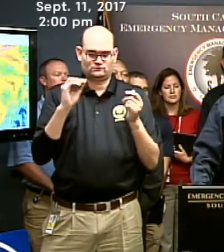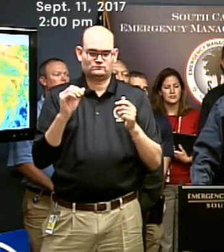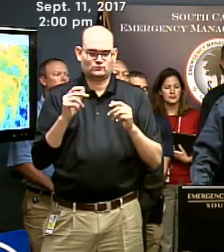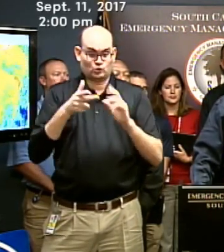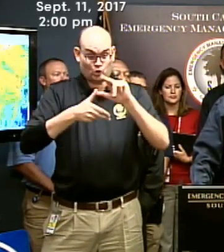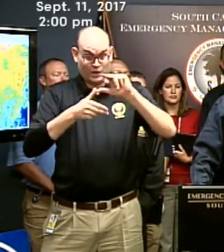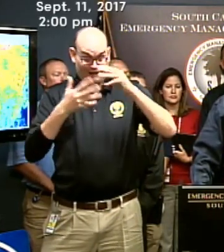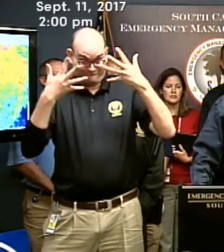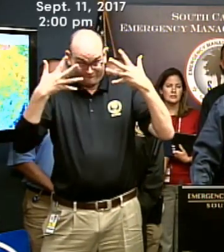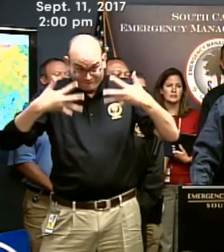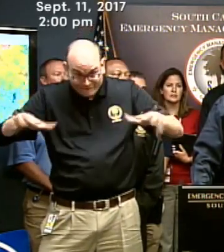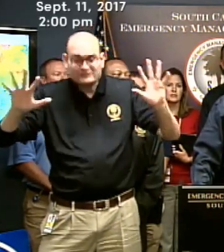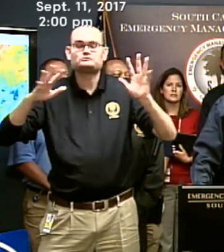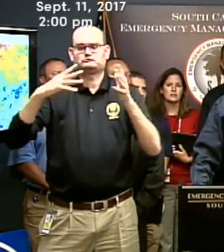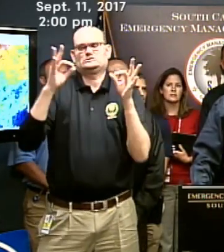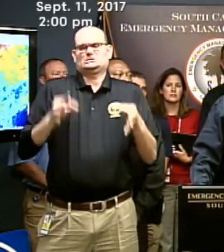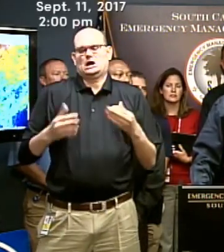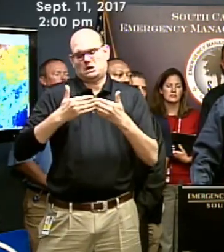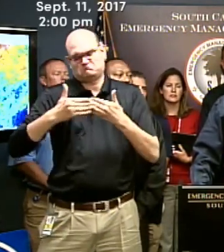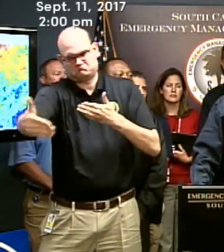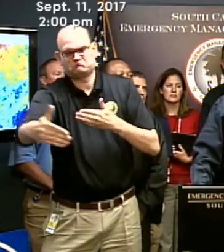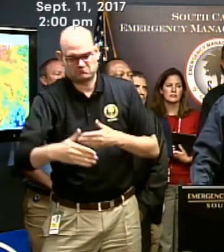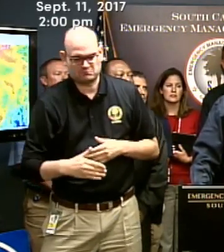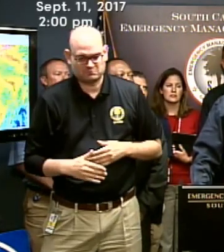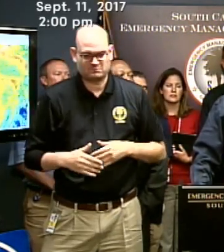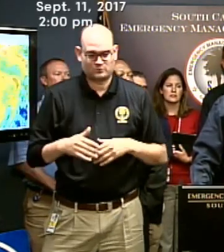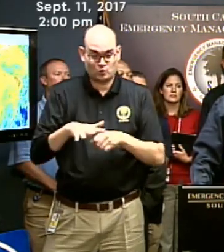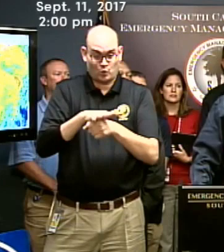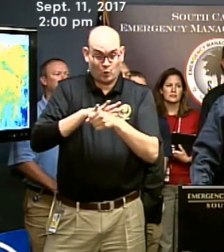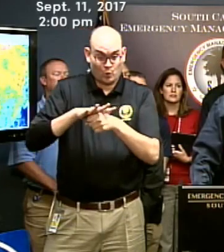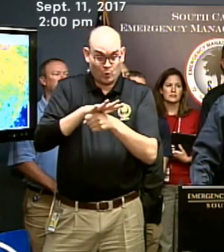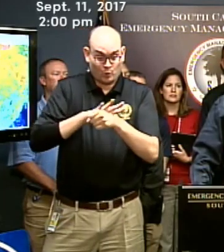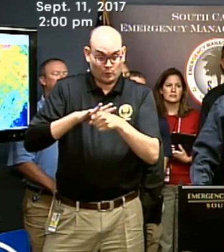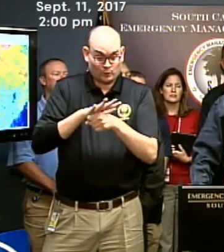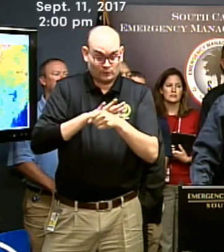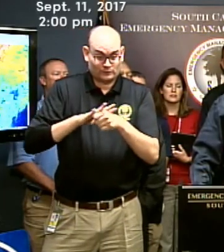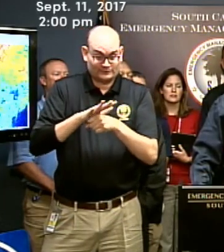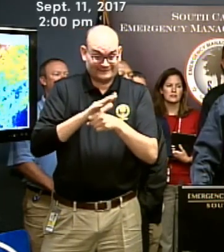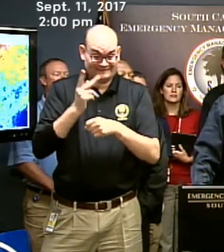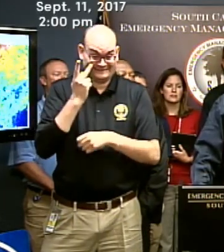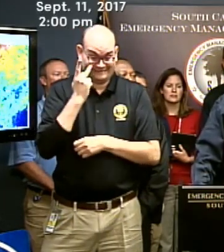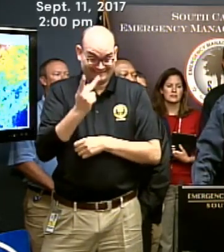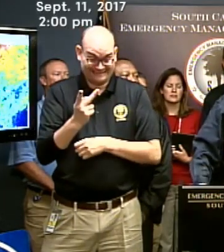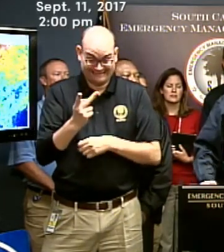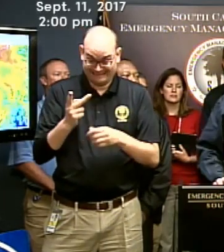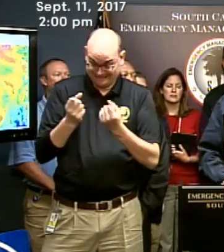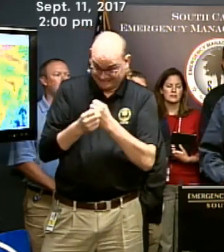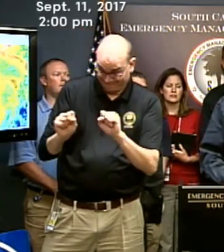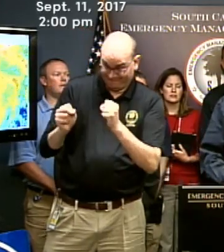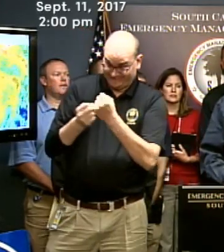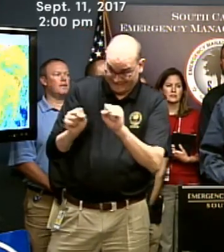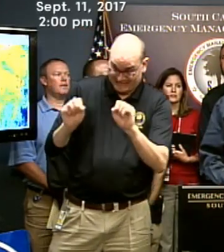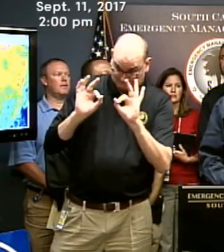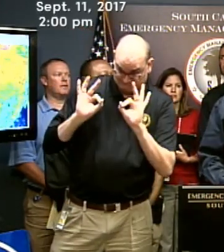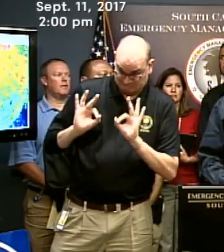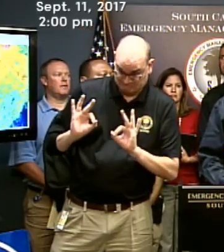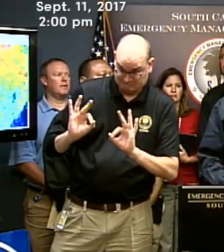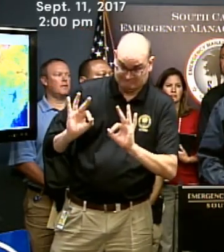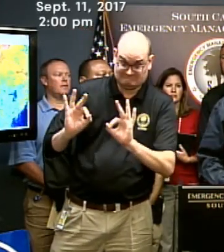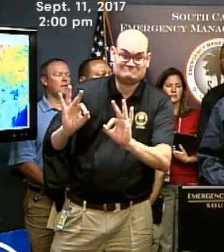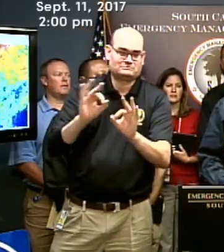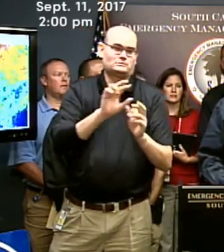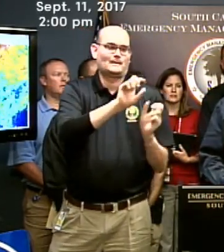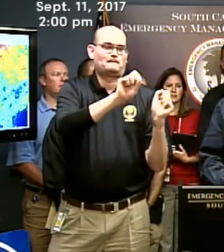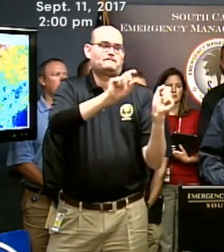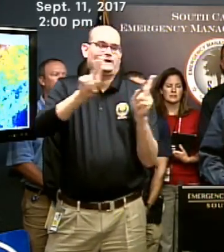the input from the local authorities in the various counties and cities. The decision to lift the evacuation order for